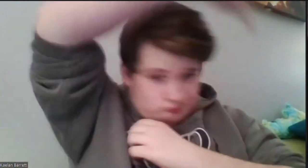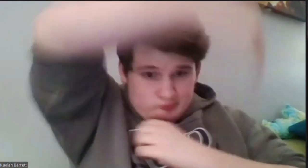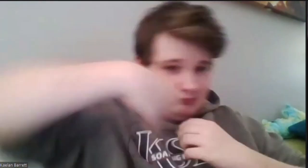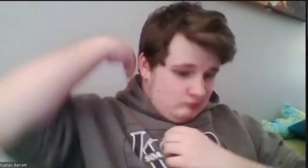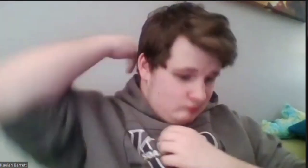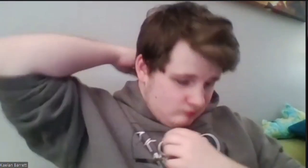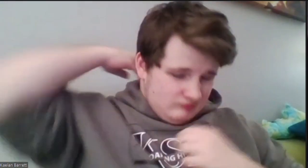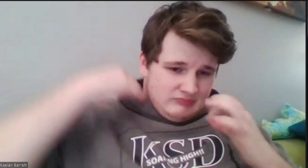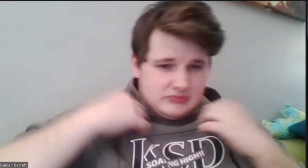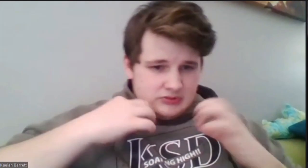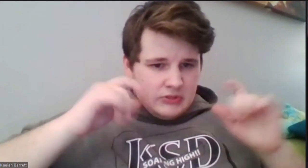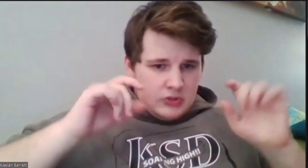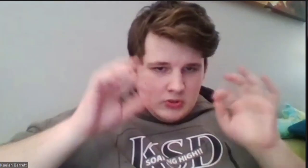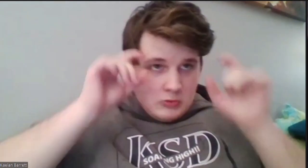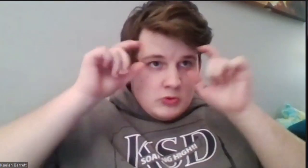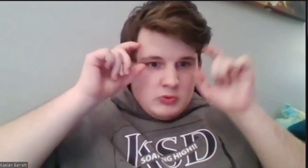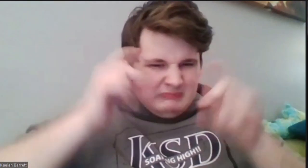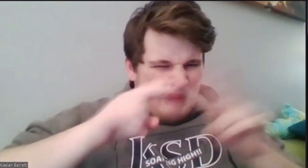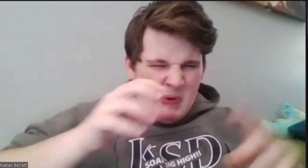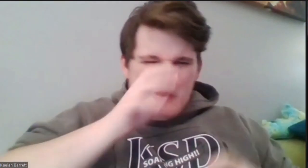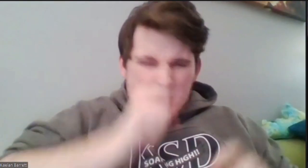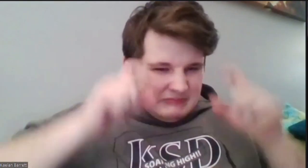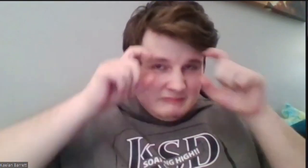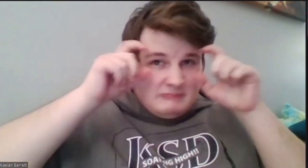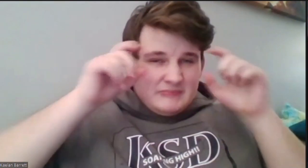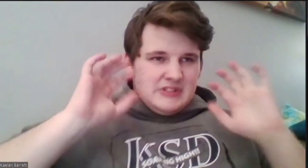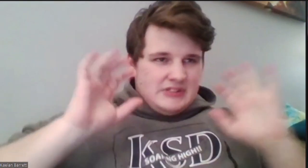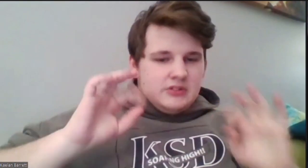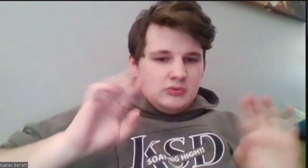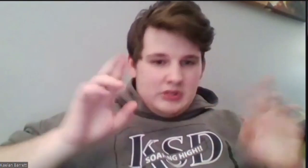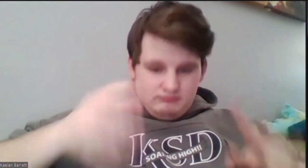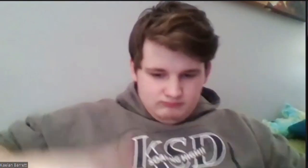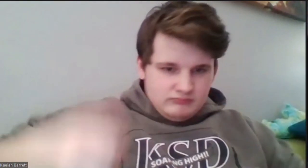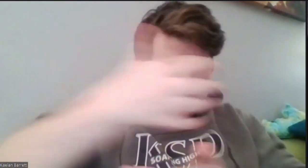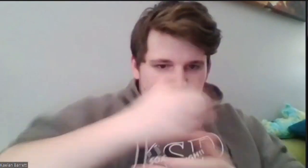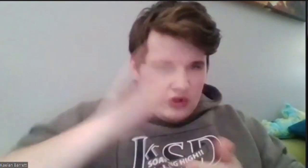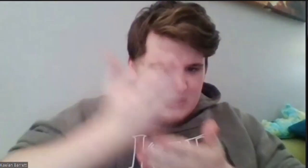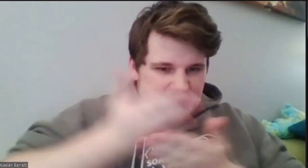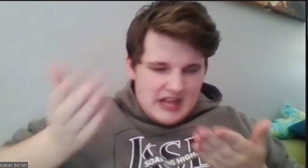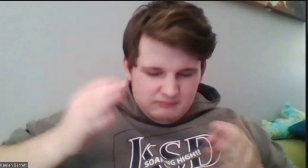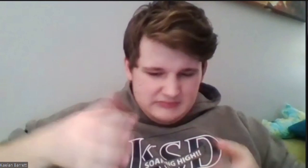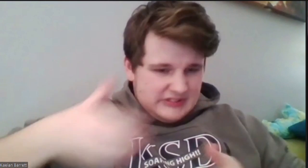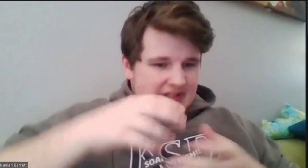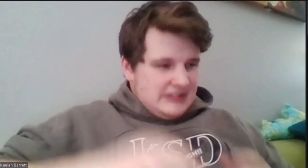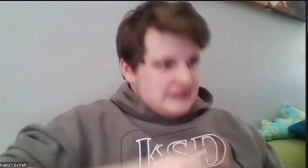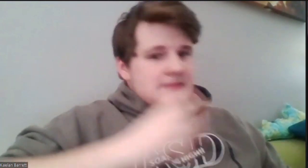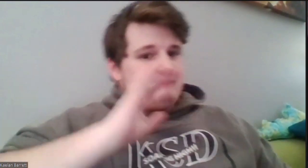go. He gets his bag, his jacket, his scarf on. He's got some glasses. So he's getting everything, all of his